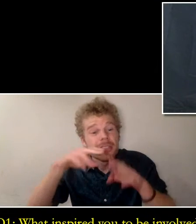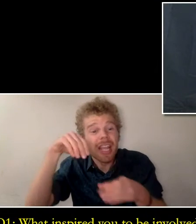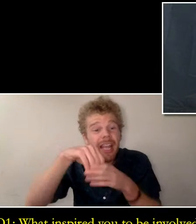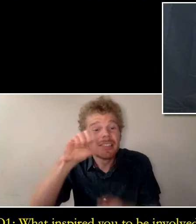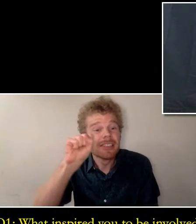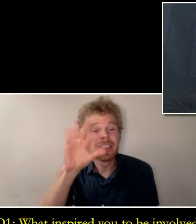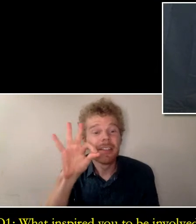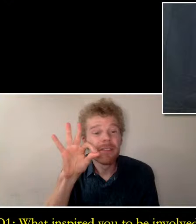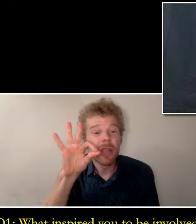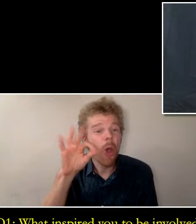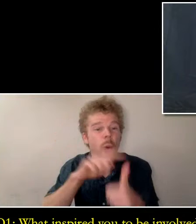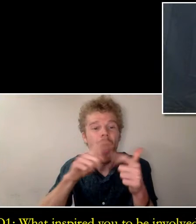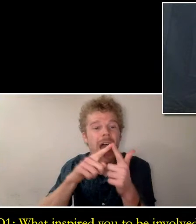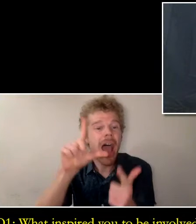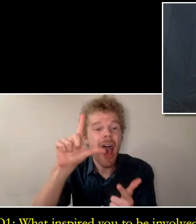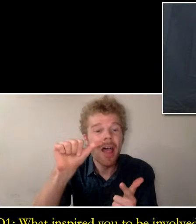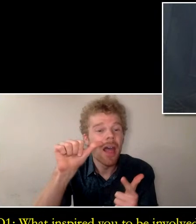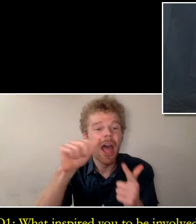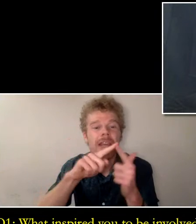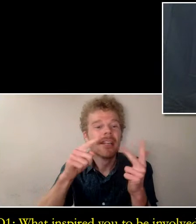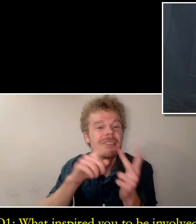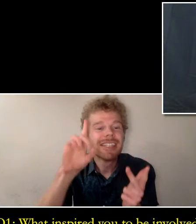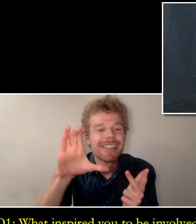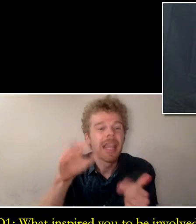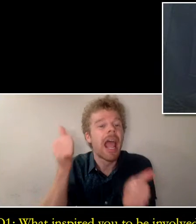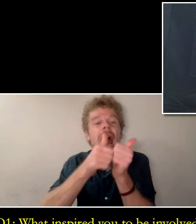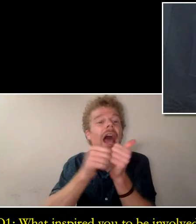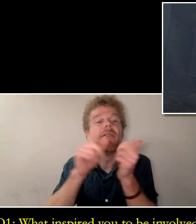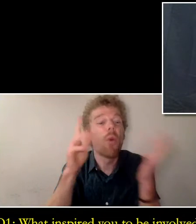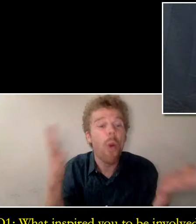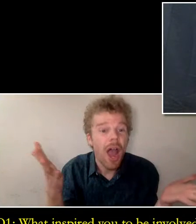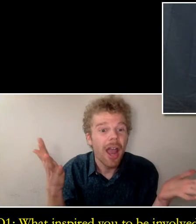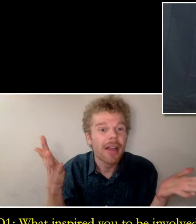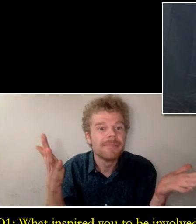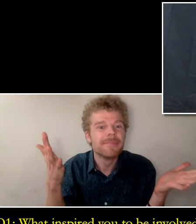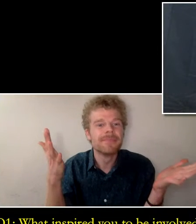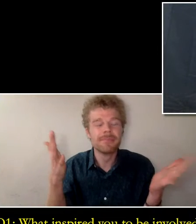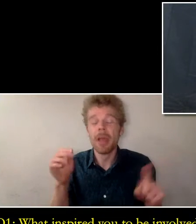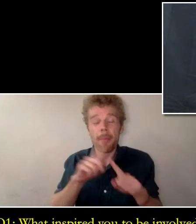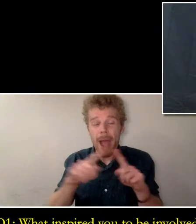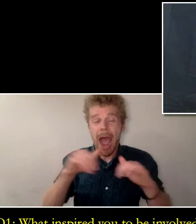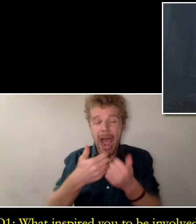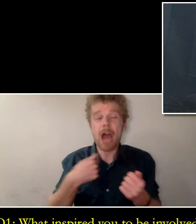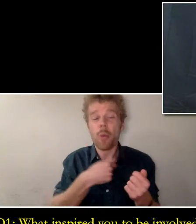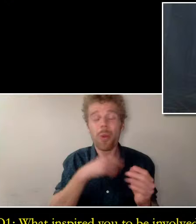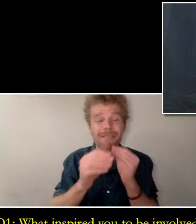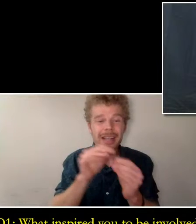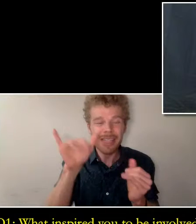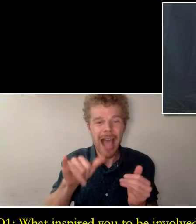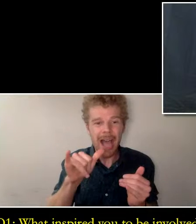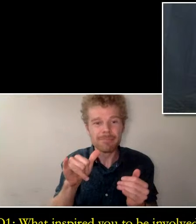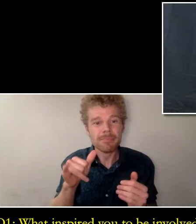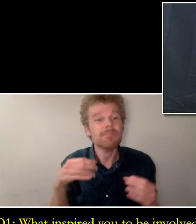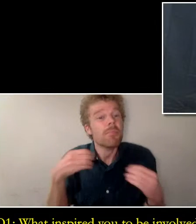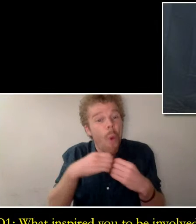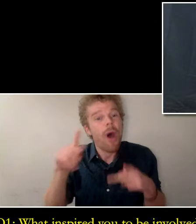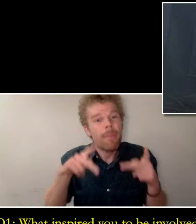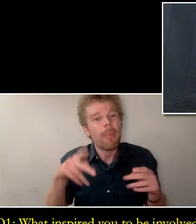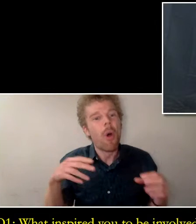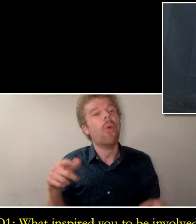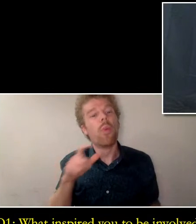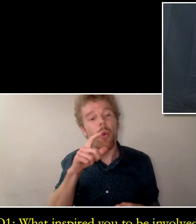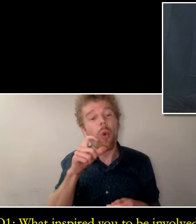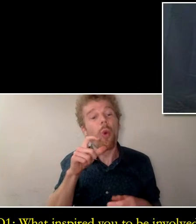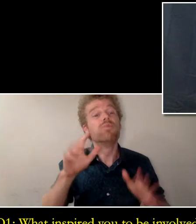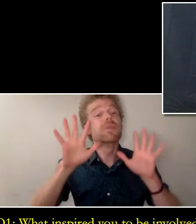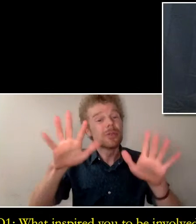potentially, or think they have more to lose. And so they're concerned about it, and that's why they go to the meetings. If we look at San